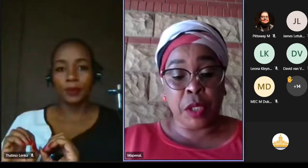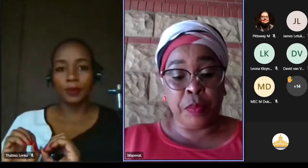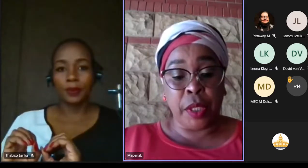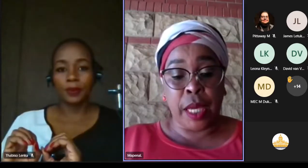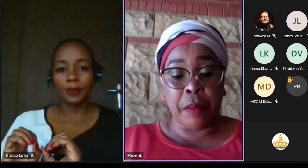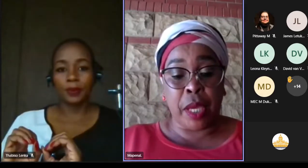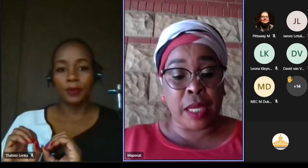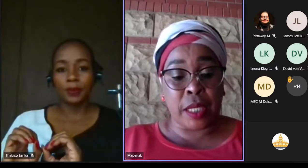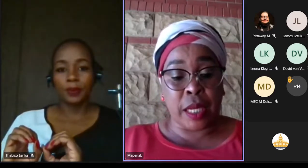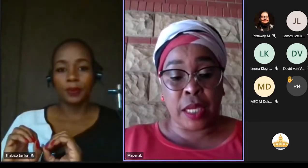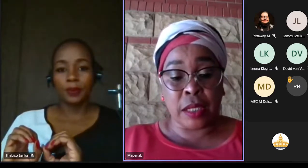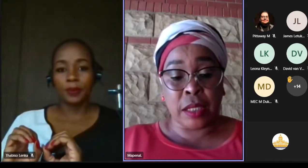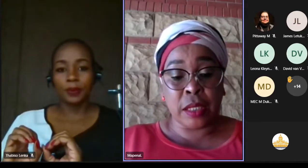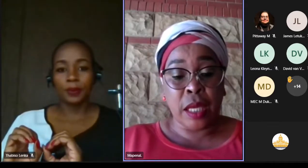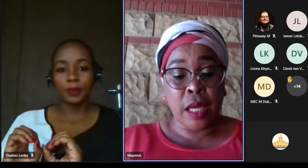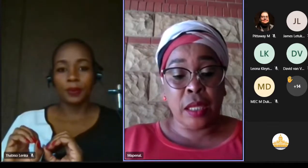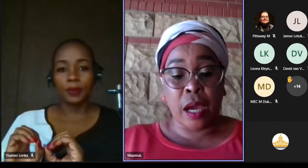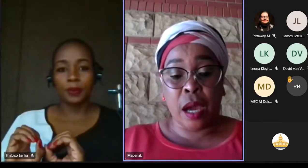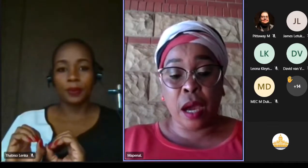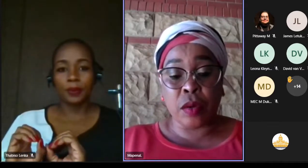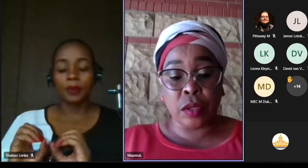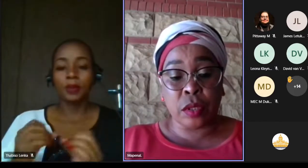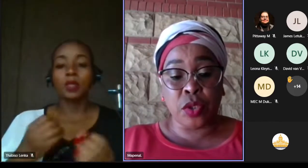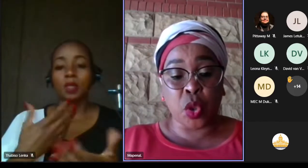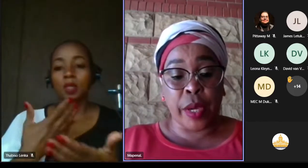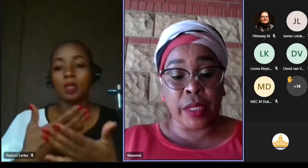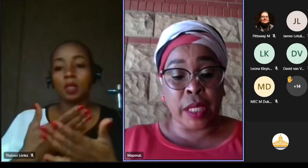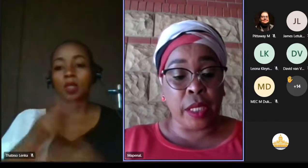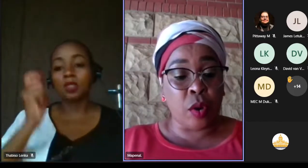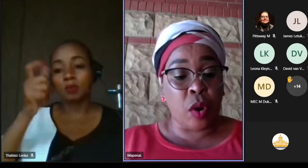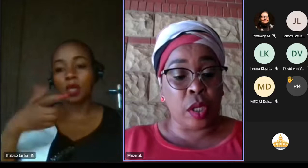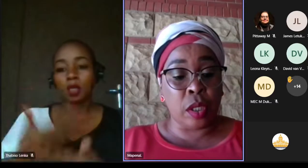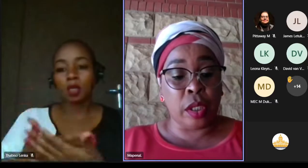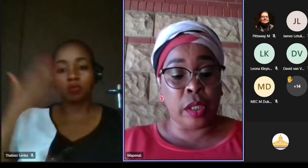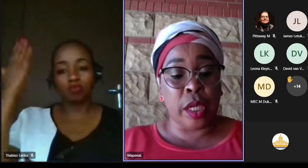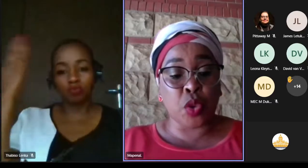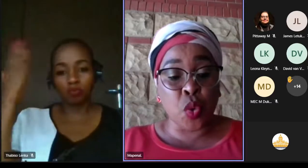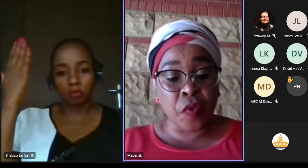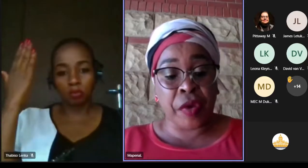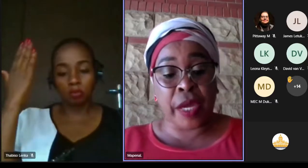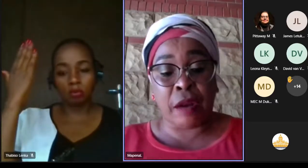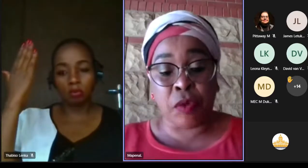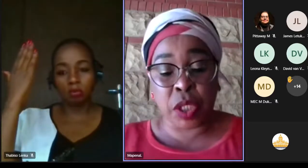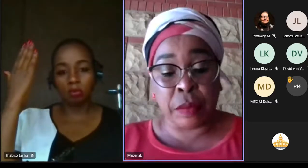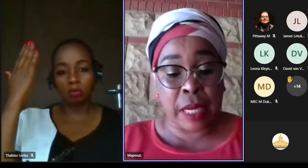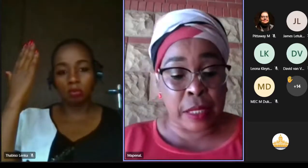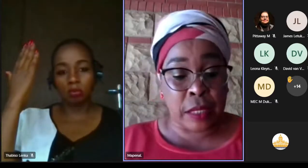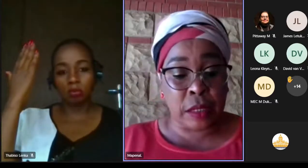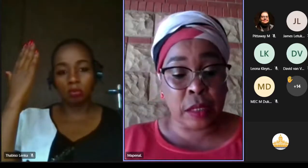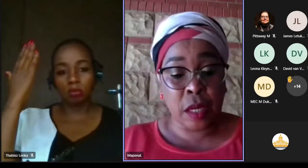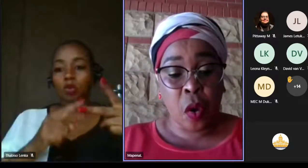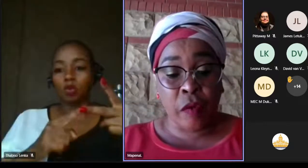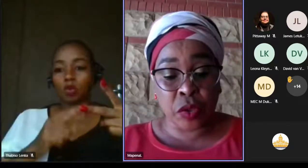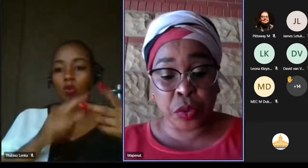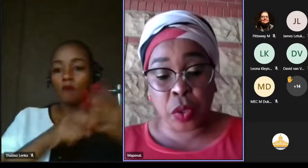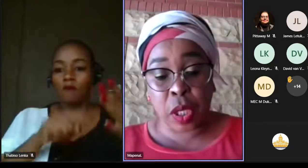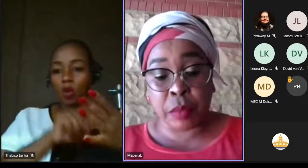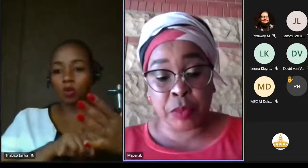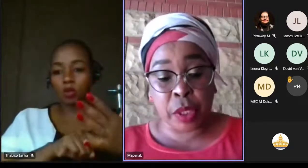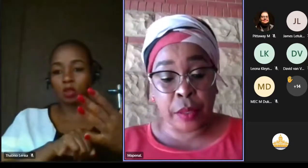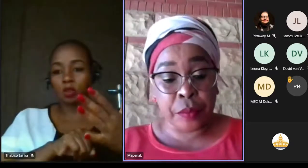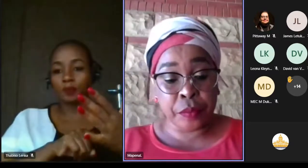objection. Honorable Speaker, may address the House jointly on the two final voting mandates. Over